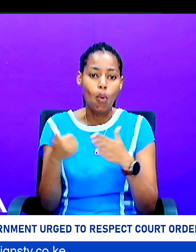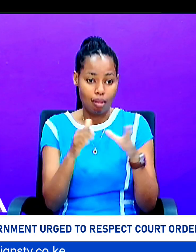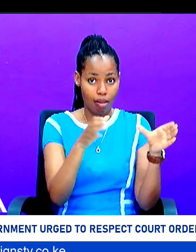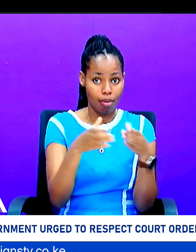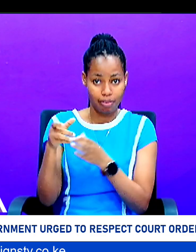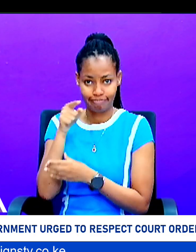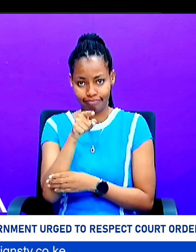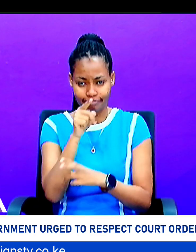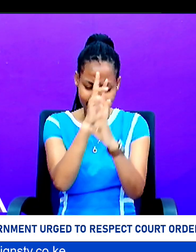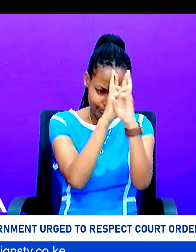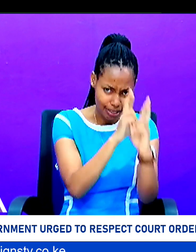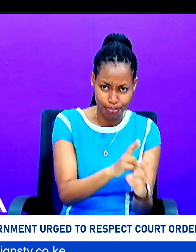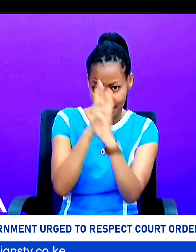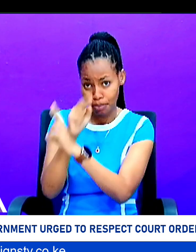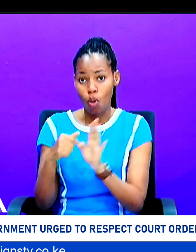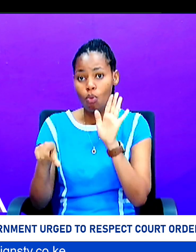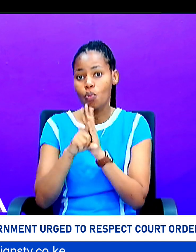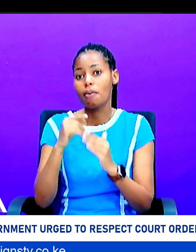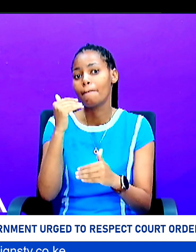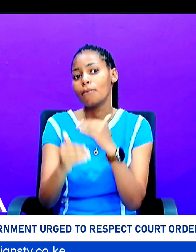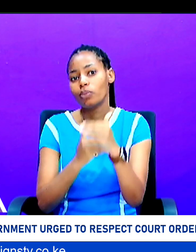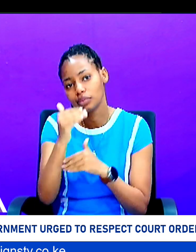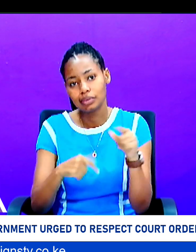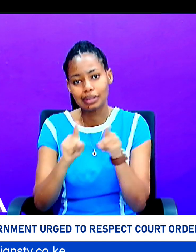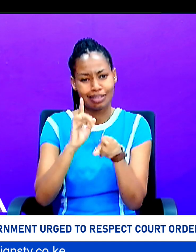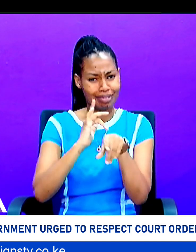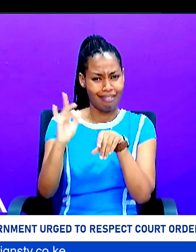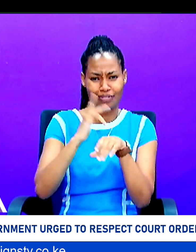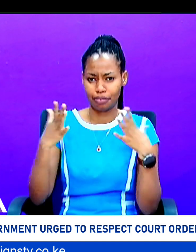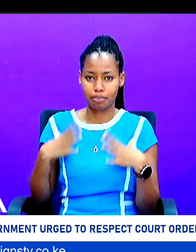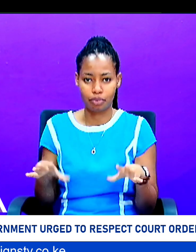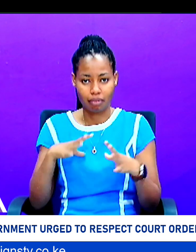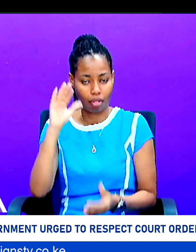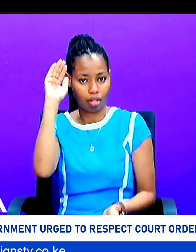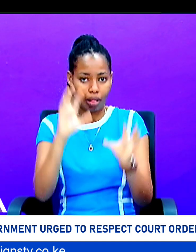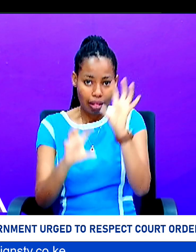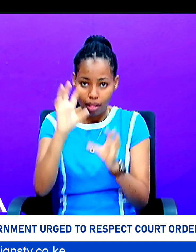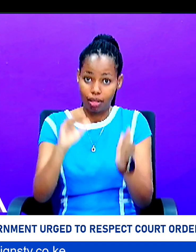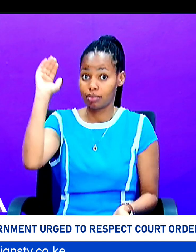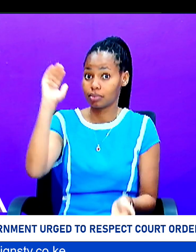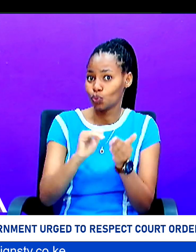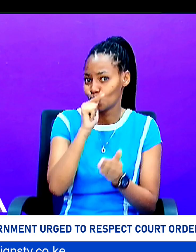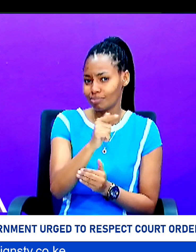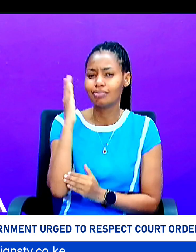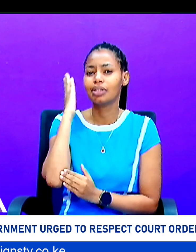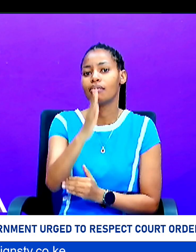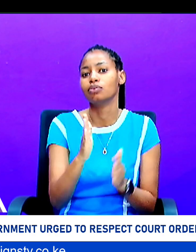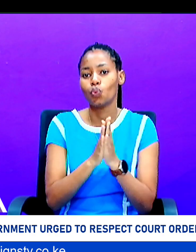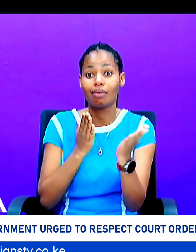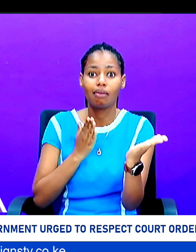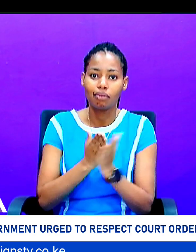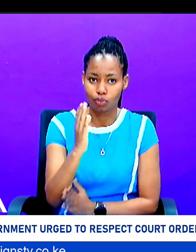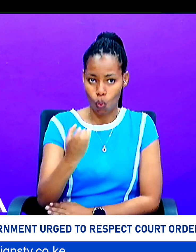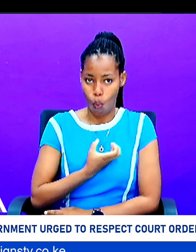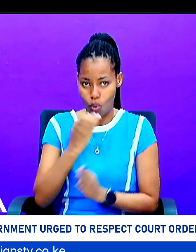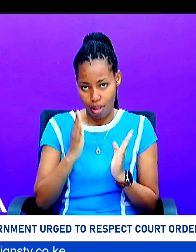and for affected residents to negotiate directly with the rightful owners as determined by the